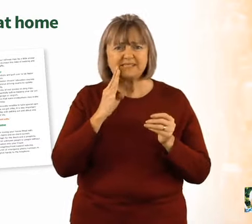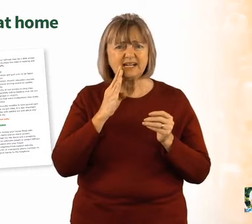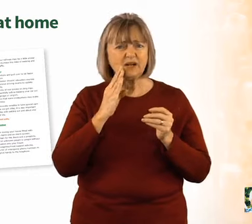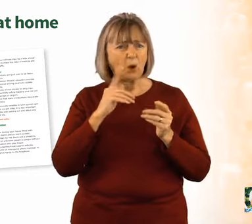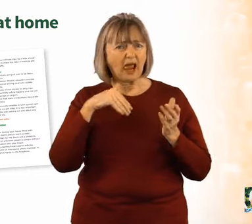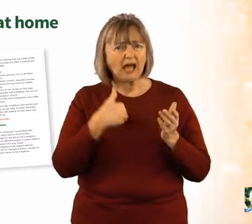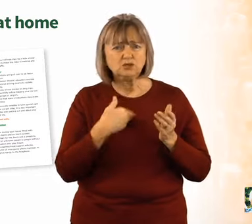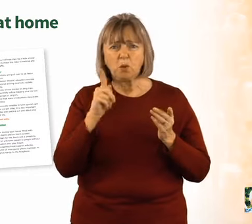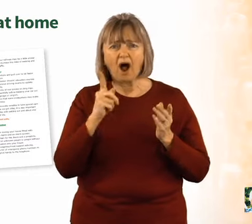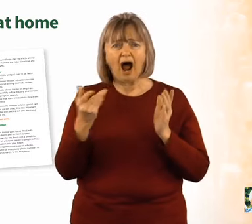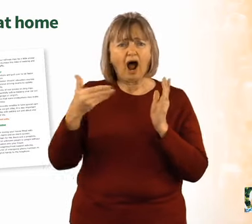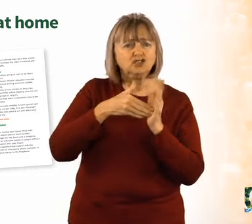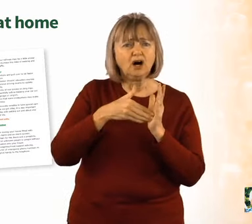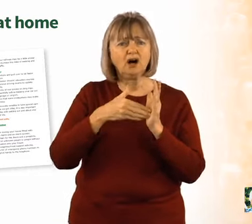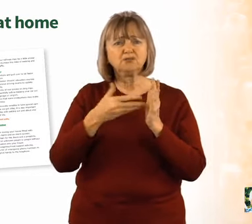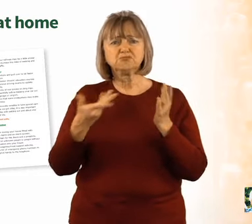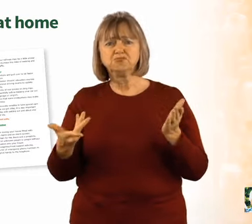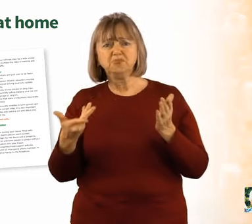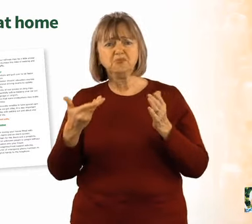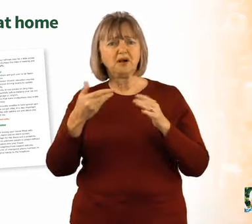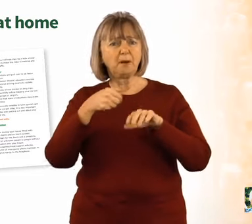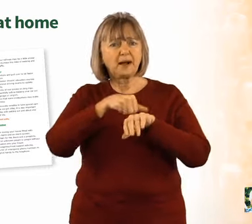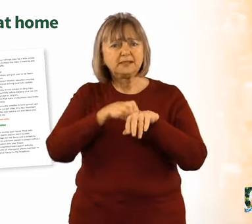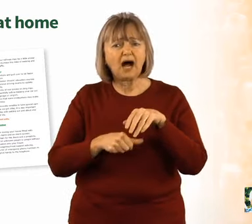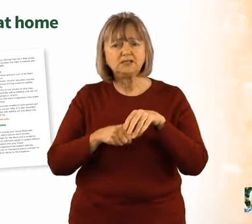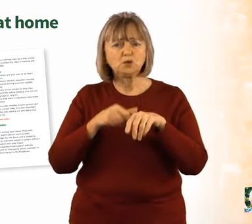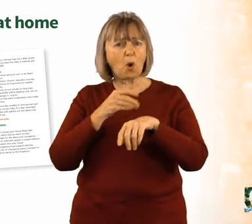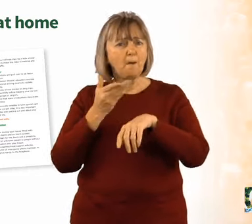Keep an up-to-date first aid kit.